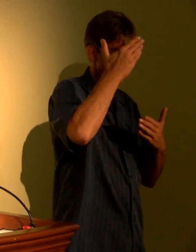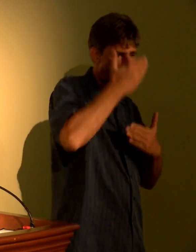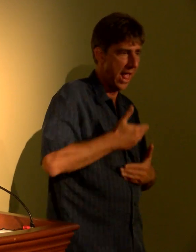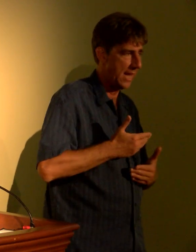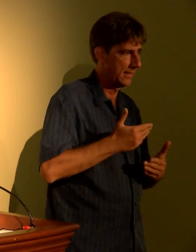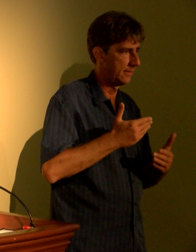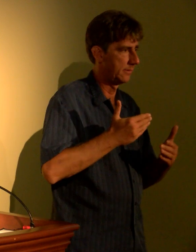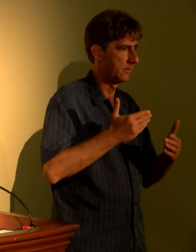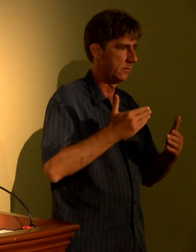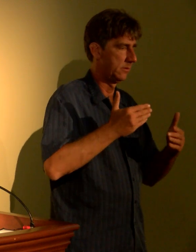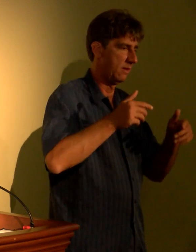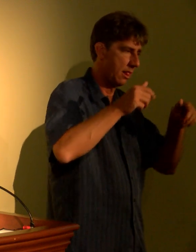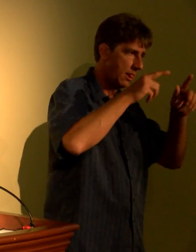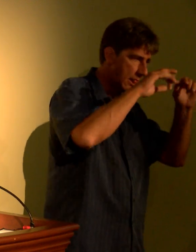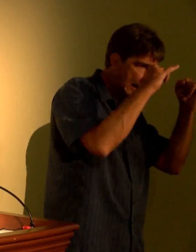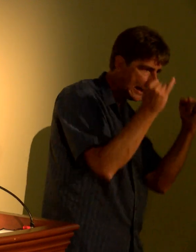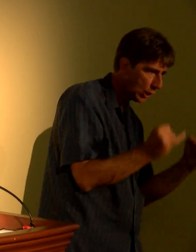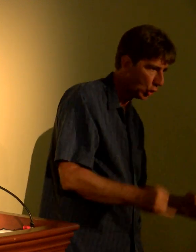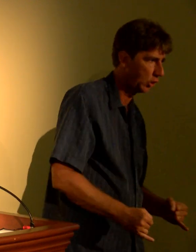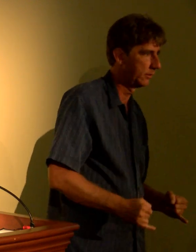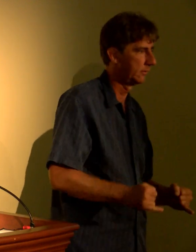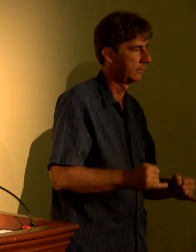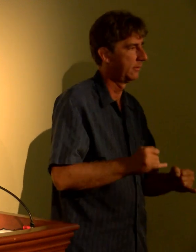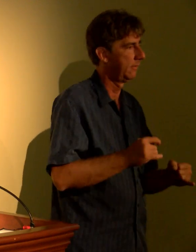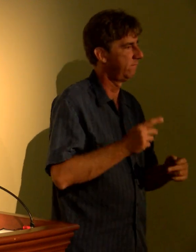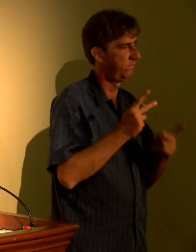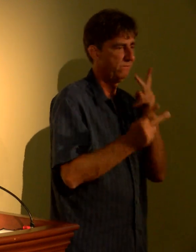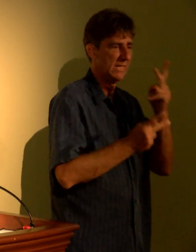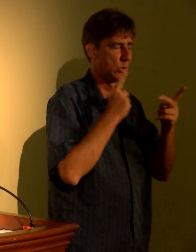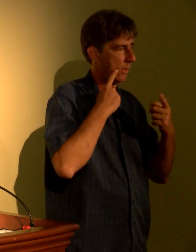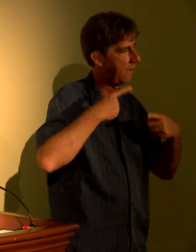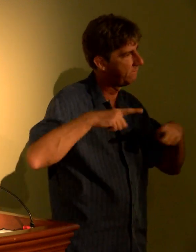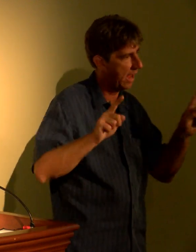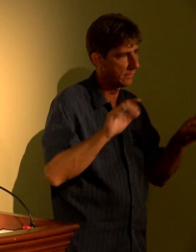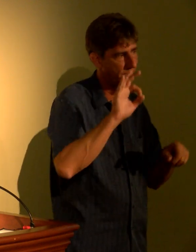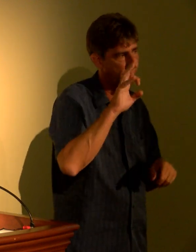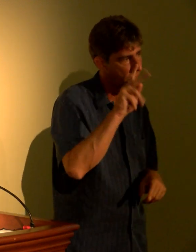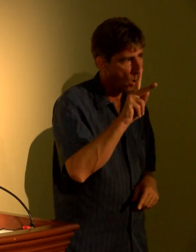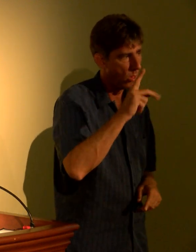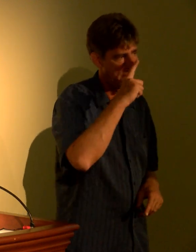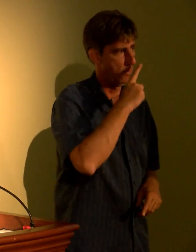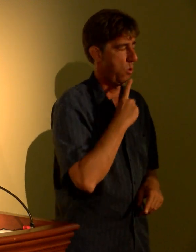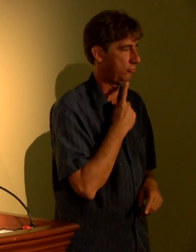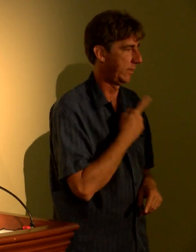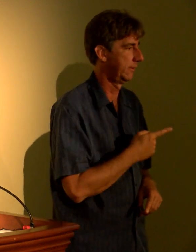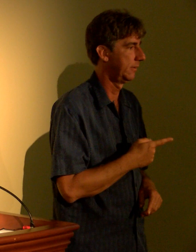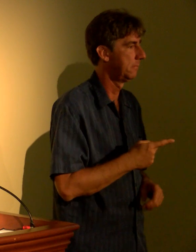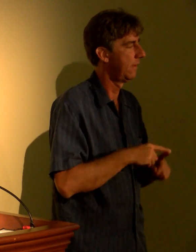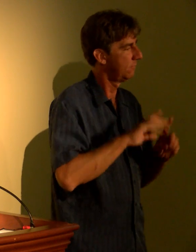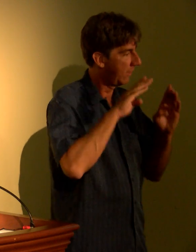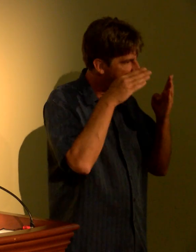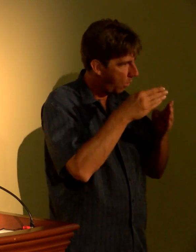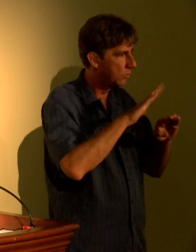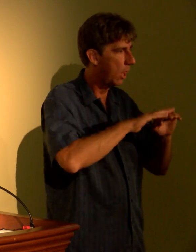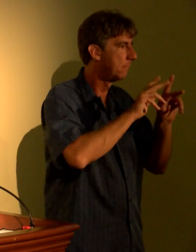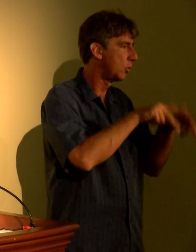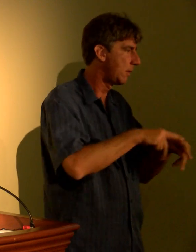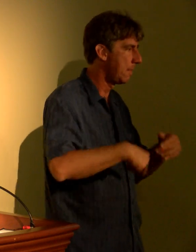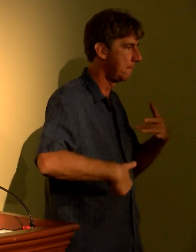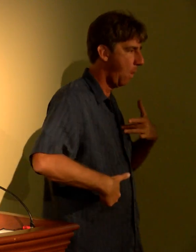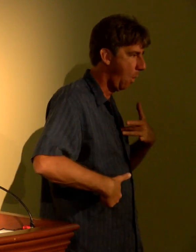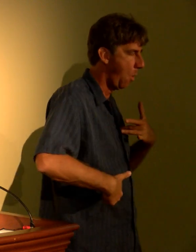that characterizes the most visually effective folk portraits. But the focus on the person, the pose, the costume, the